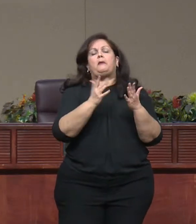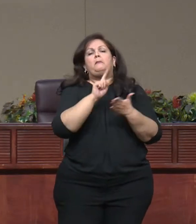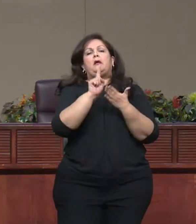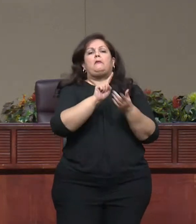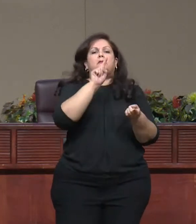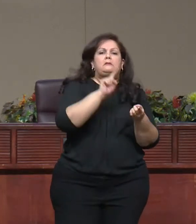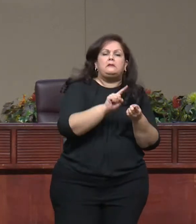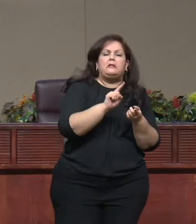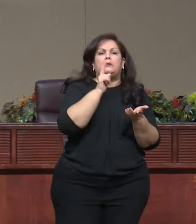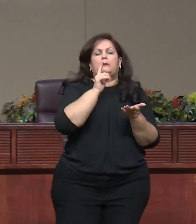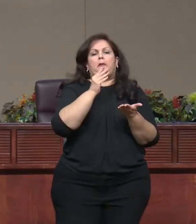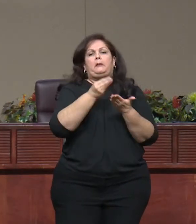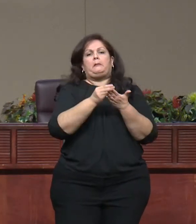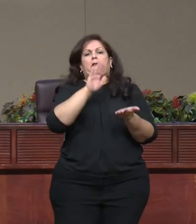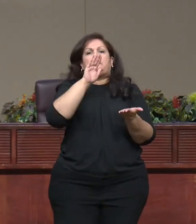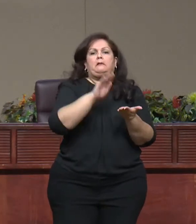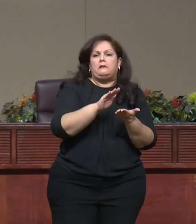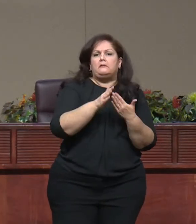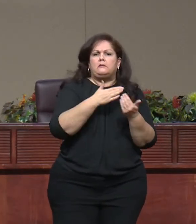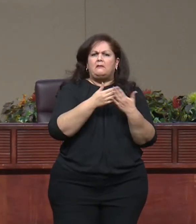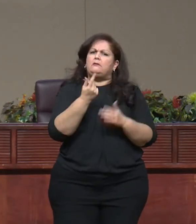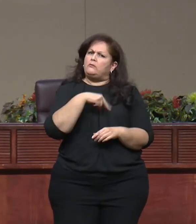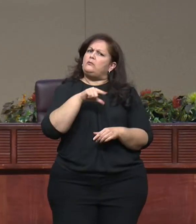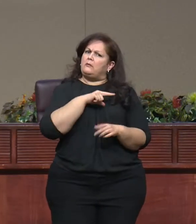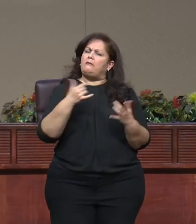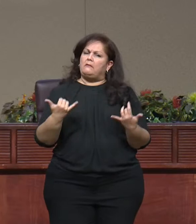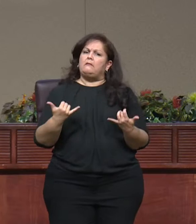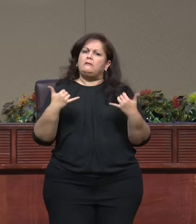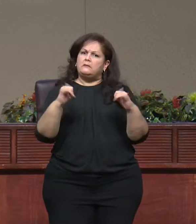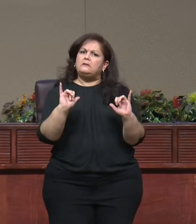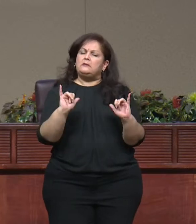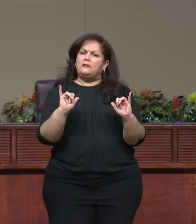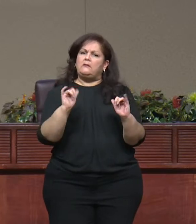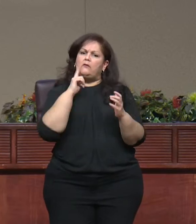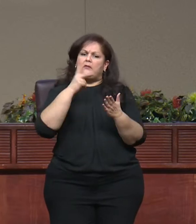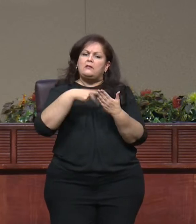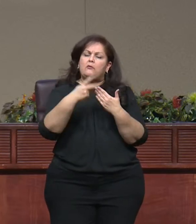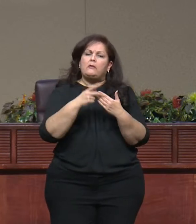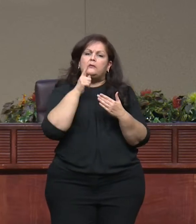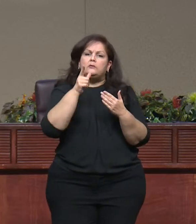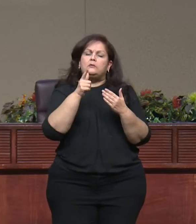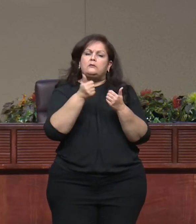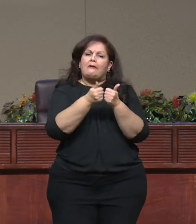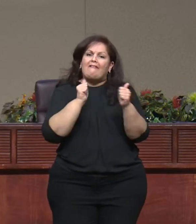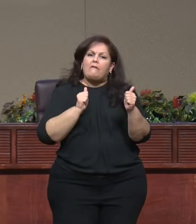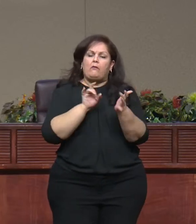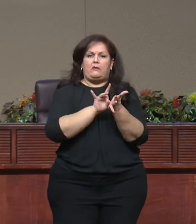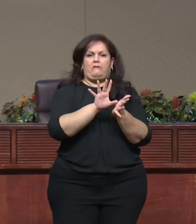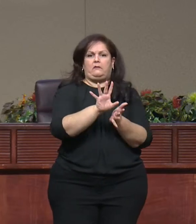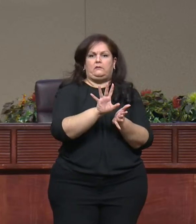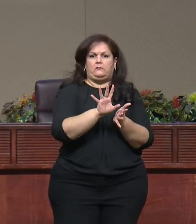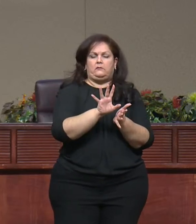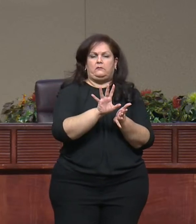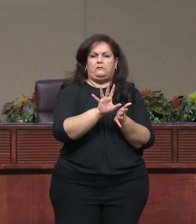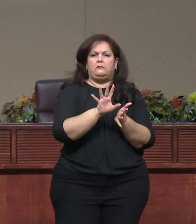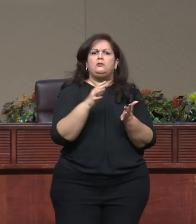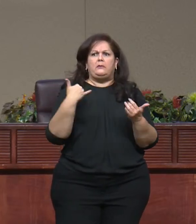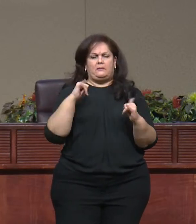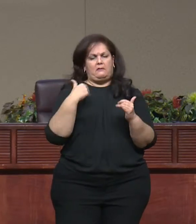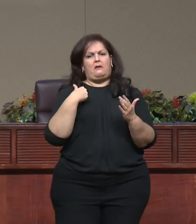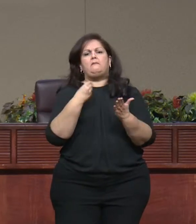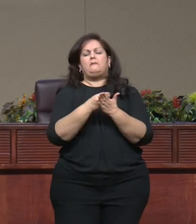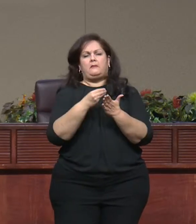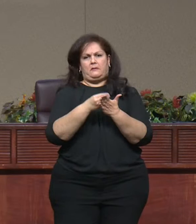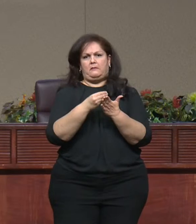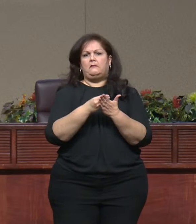any way, you can qualify if you're facing eviction. We have dollars remaining to